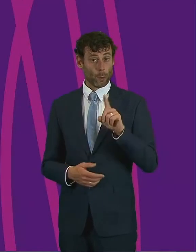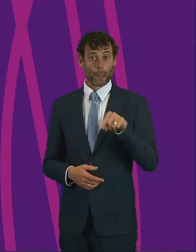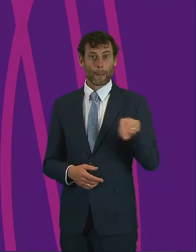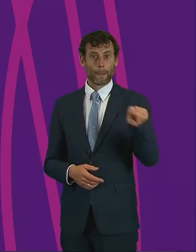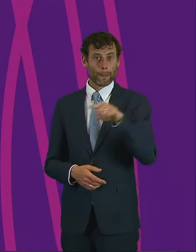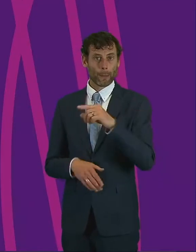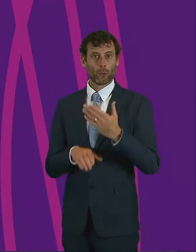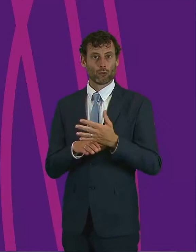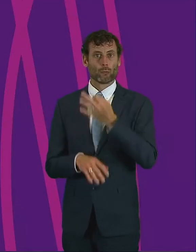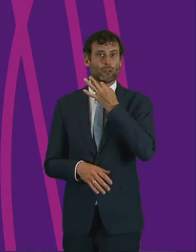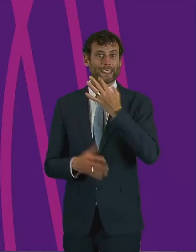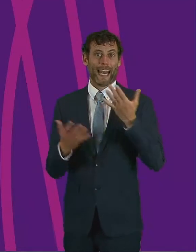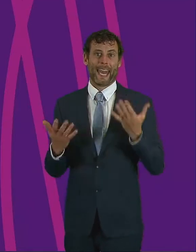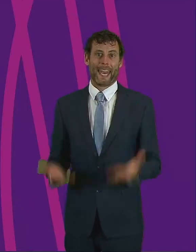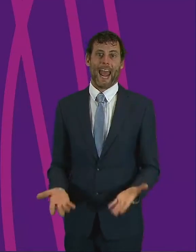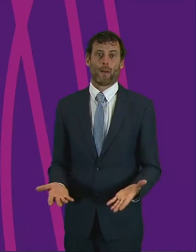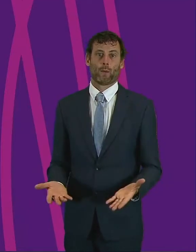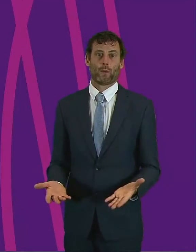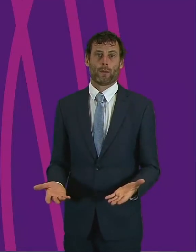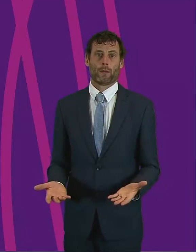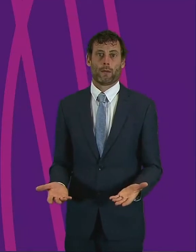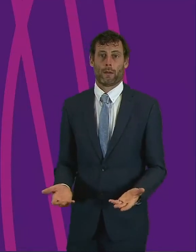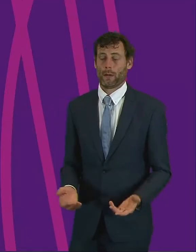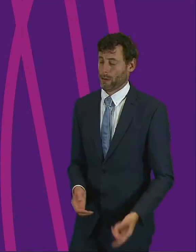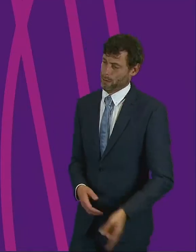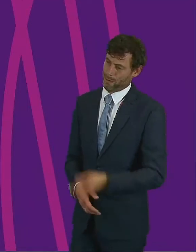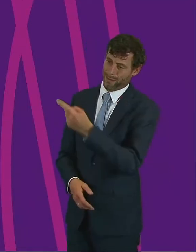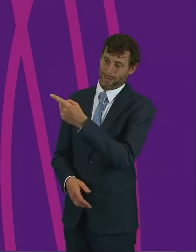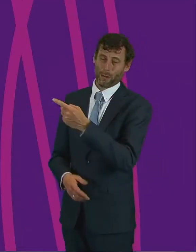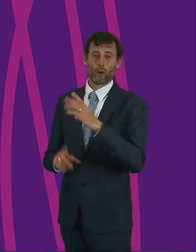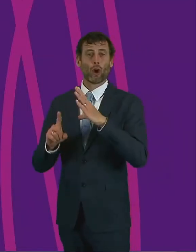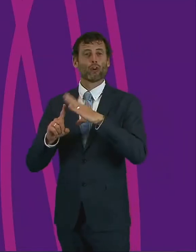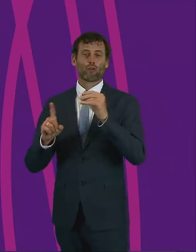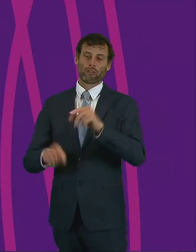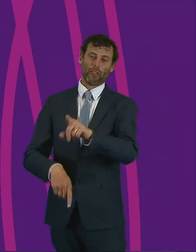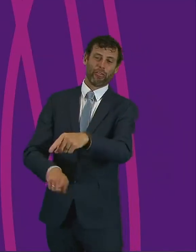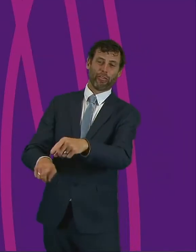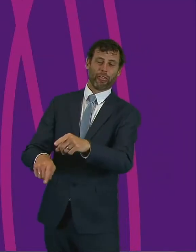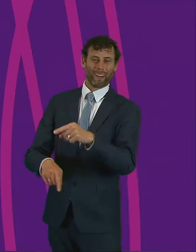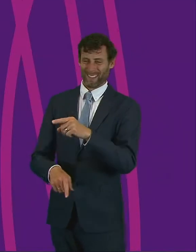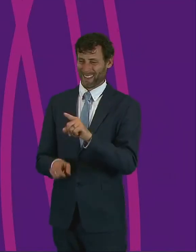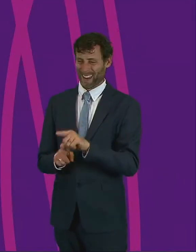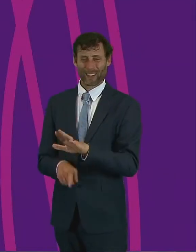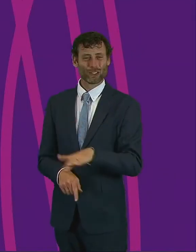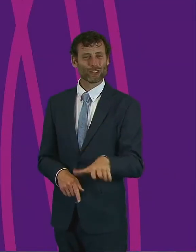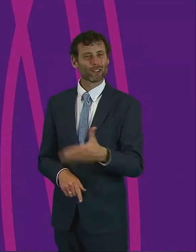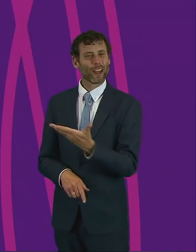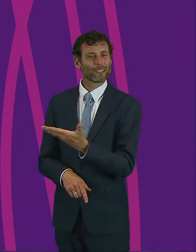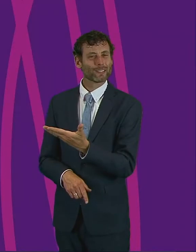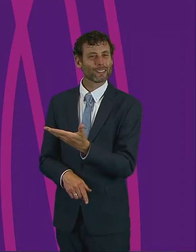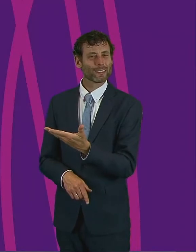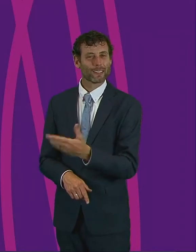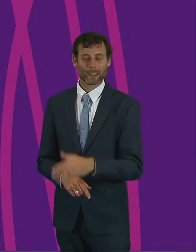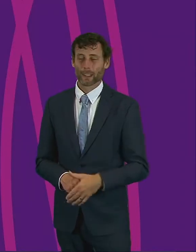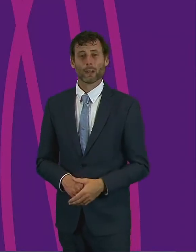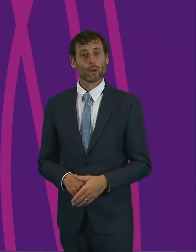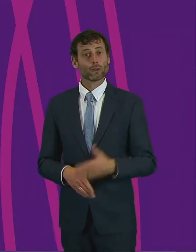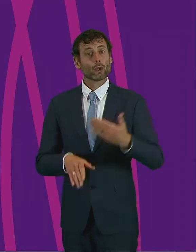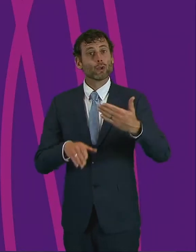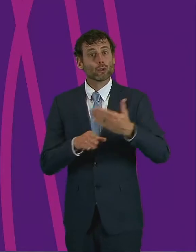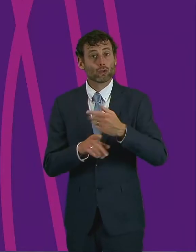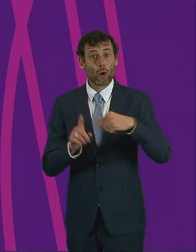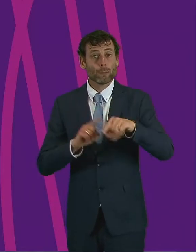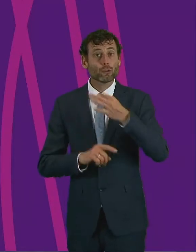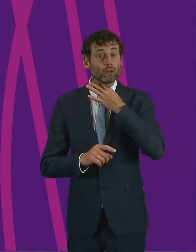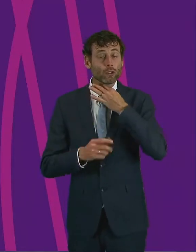at risk now. And if all we get is infantile stuff from the Tories, then this is what we'll see, overseeing jobs go down the tubes